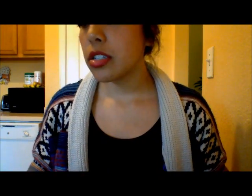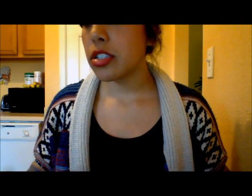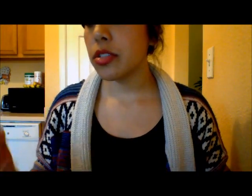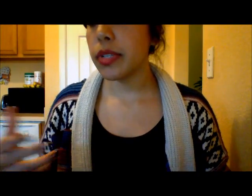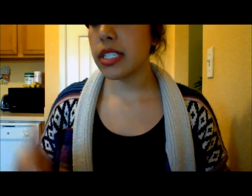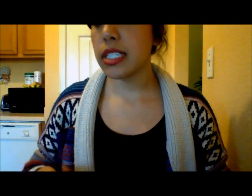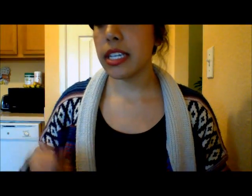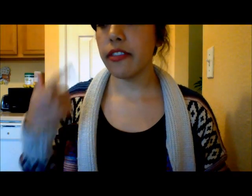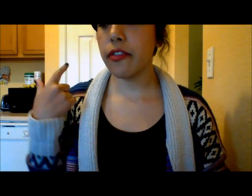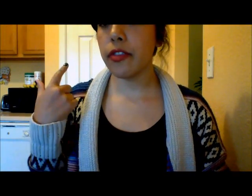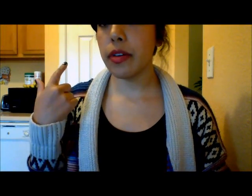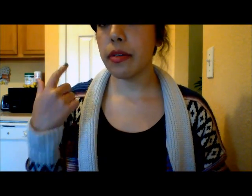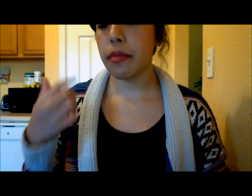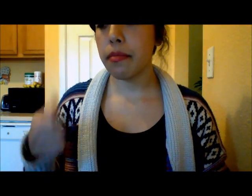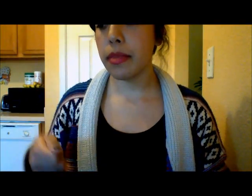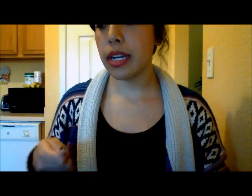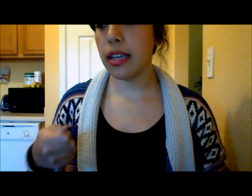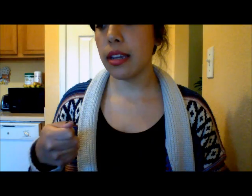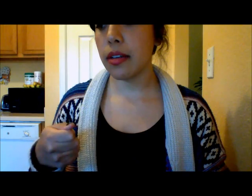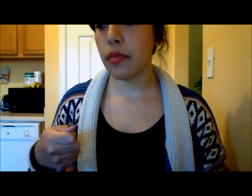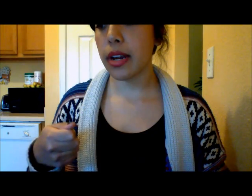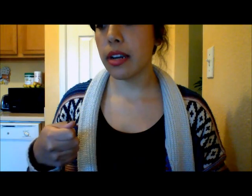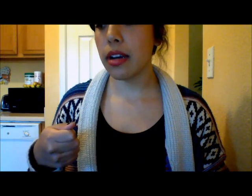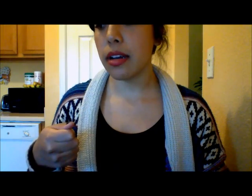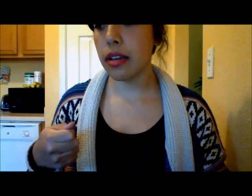To receive money